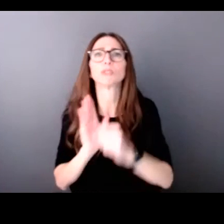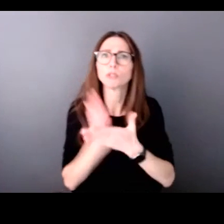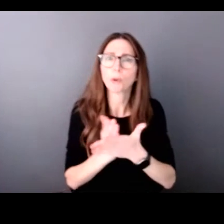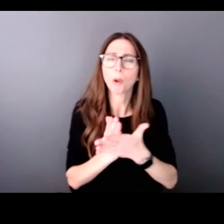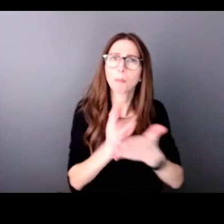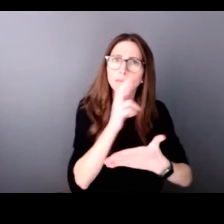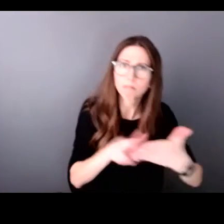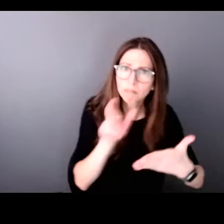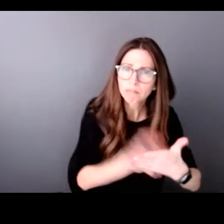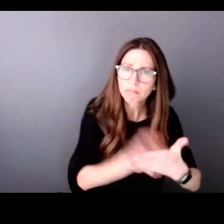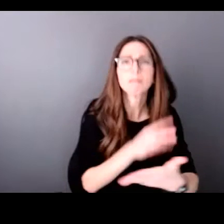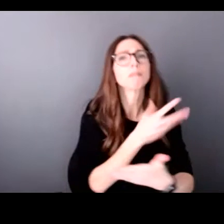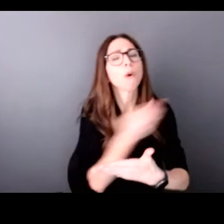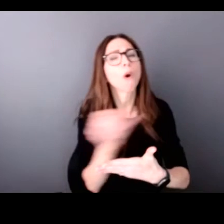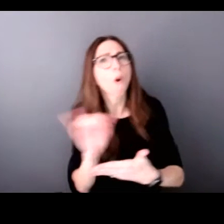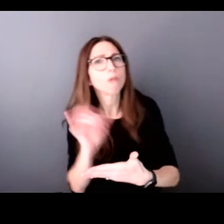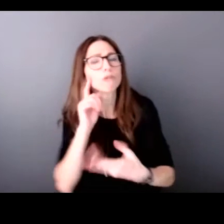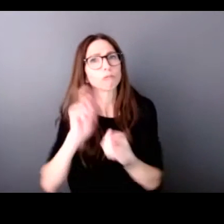higher education.